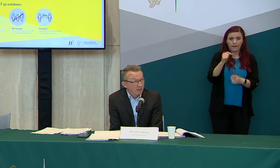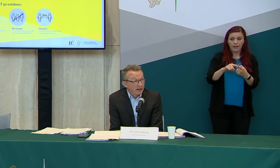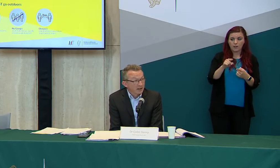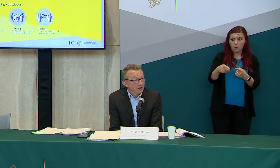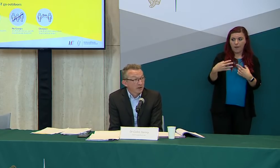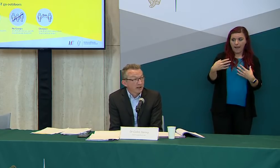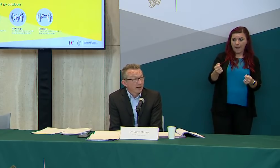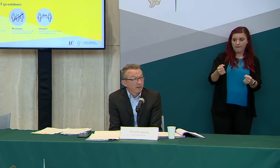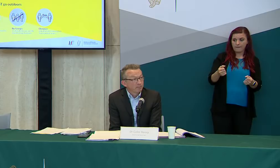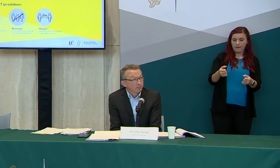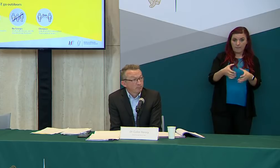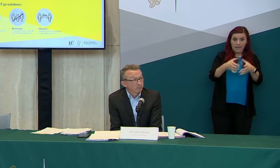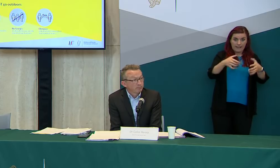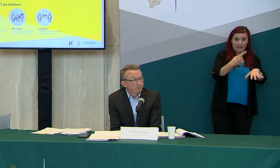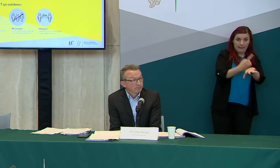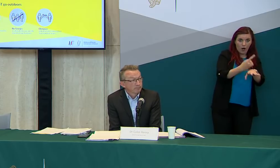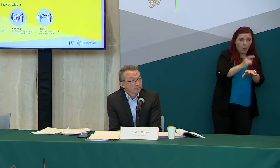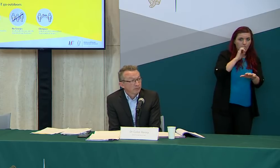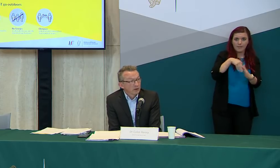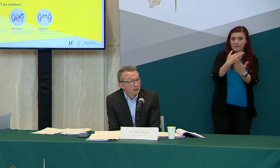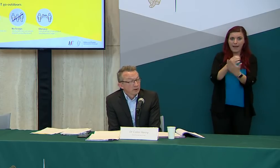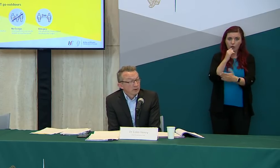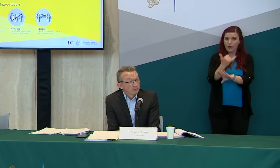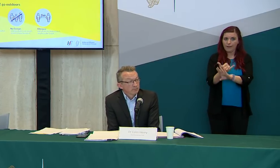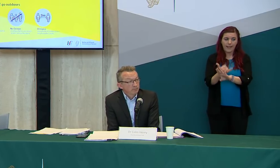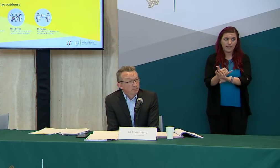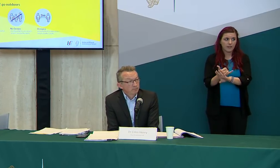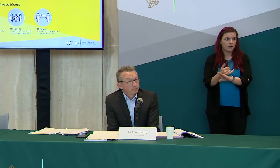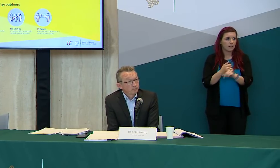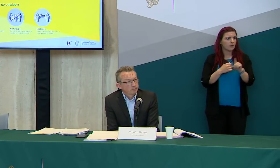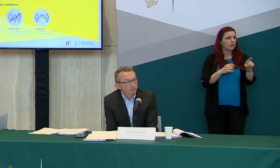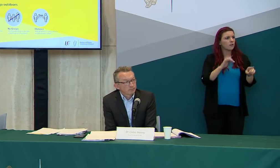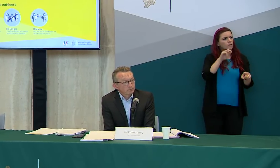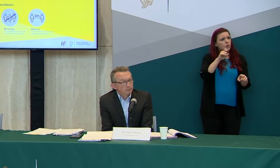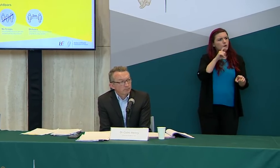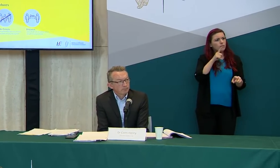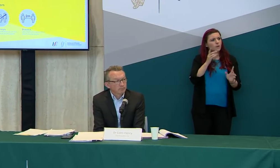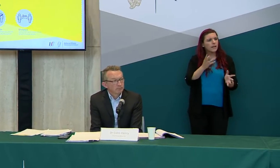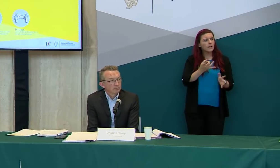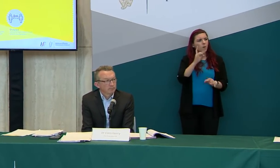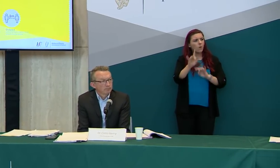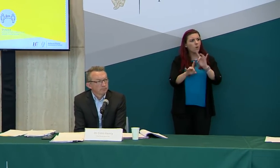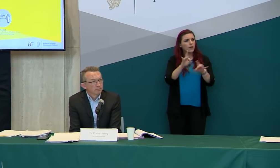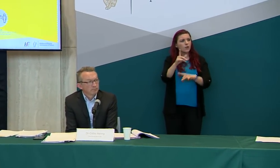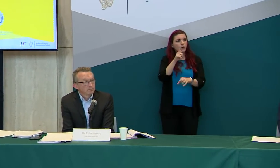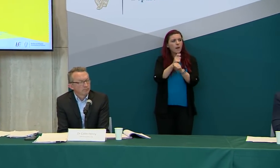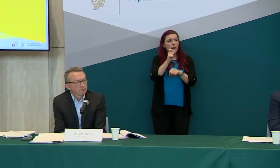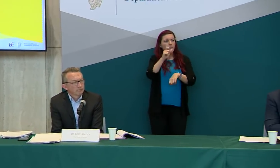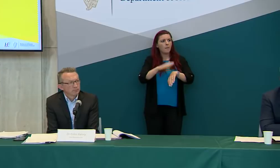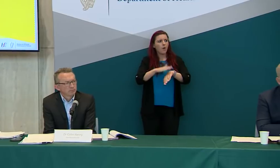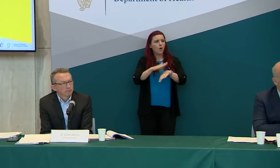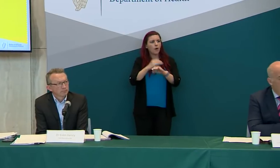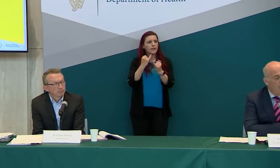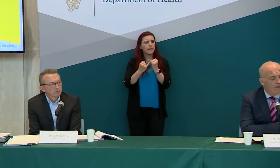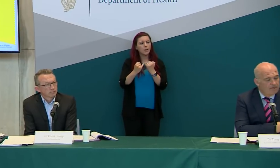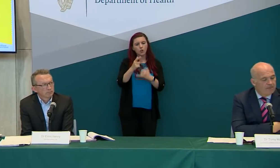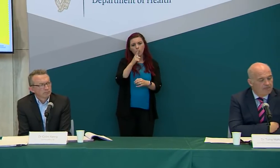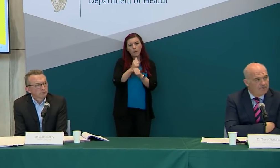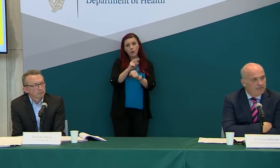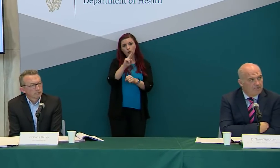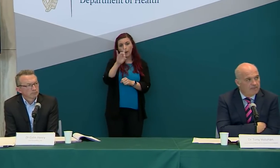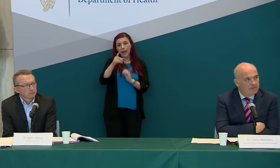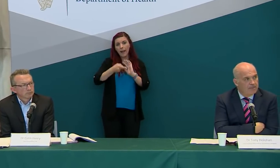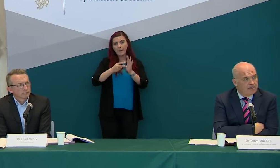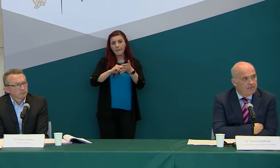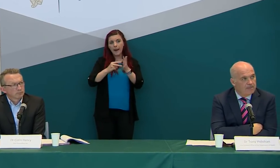already, but the demand is not yet there. Tony, just one question on, we're seeing a bit more detail come out about the UK's plans